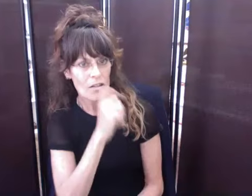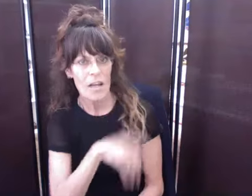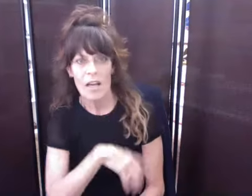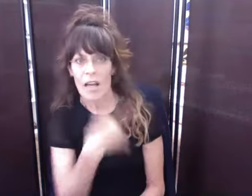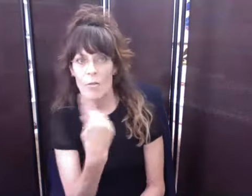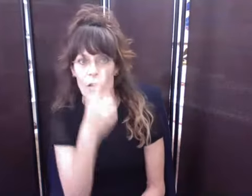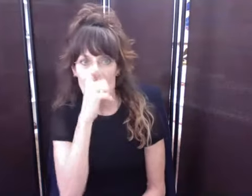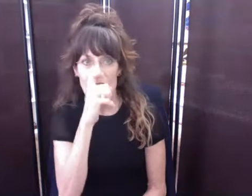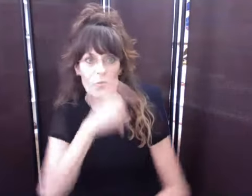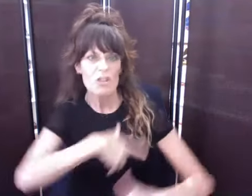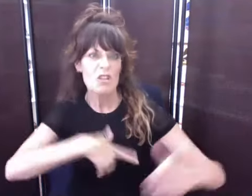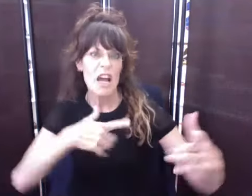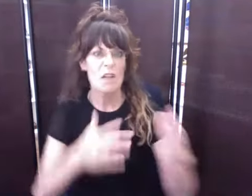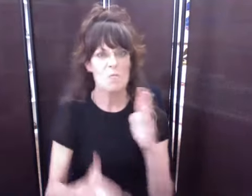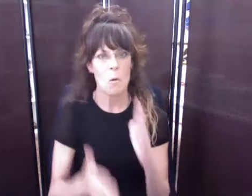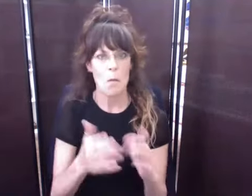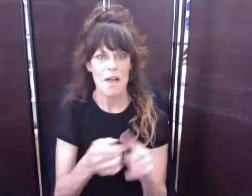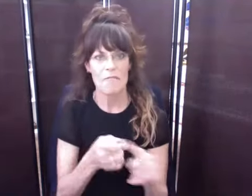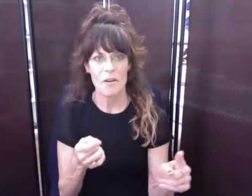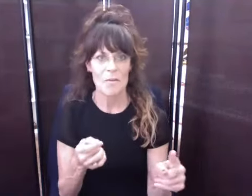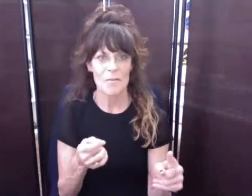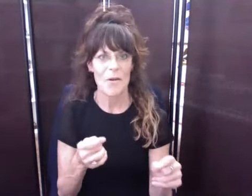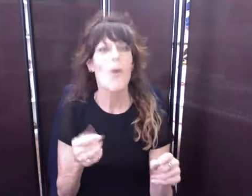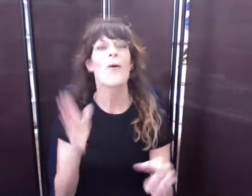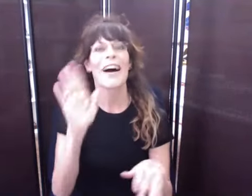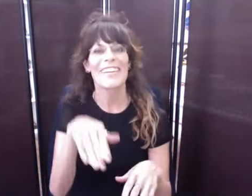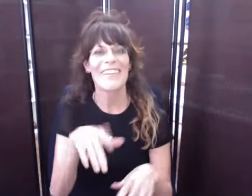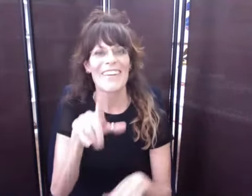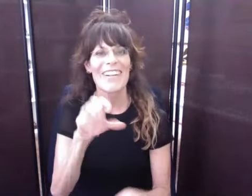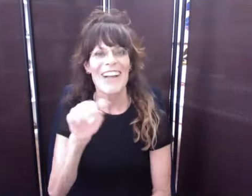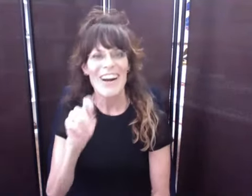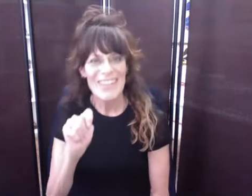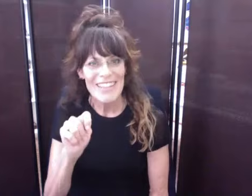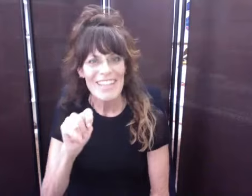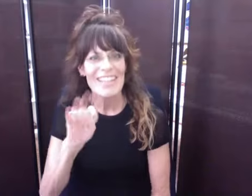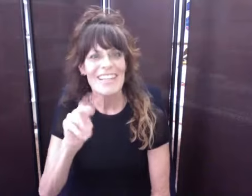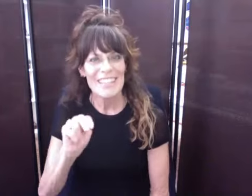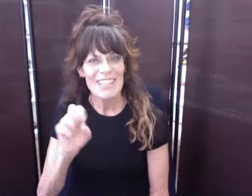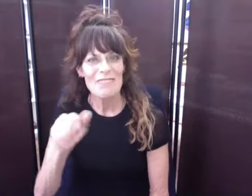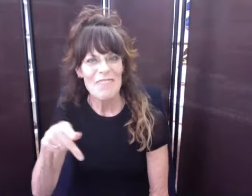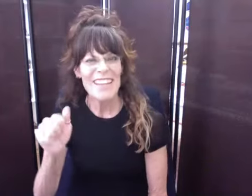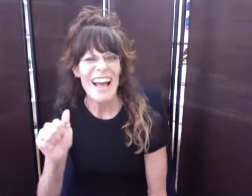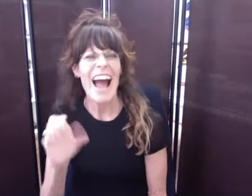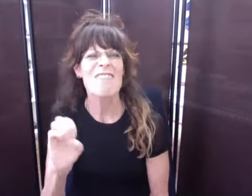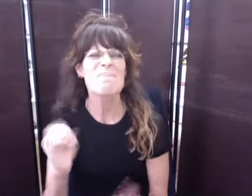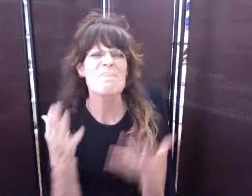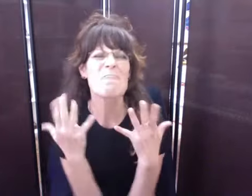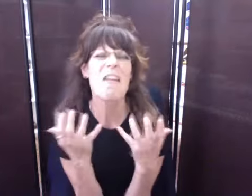giant robot from Lost in Space. I don't know if anybody remembers Lost in Space. And I wanted one so bad, man. I was like, please, give me